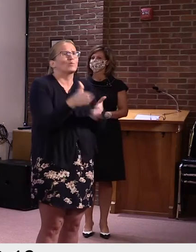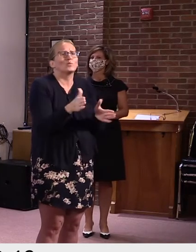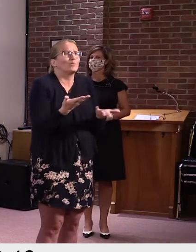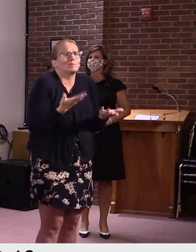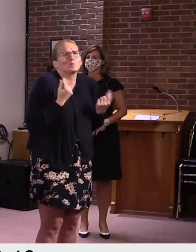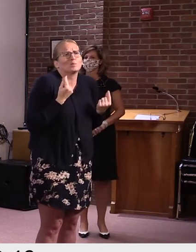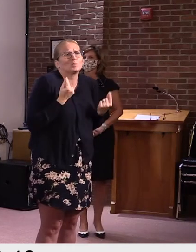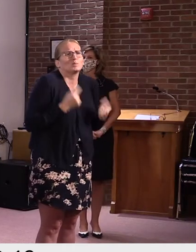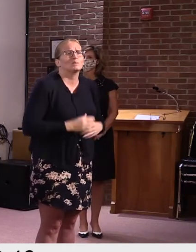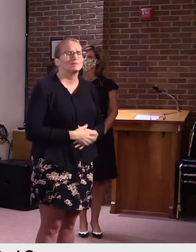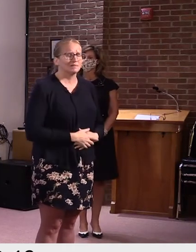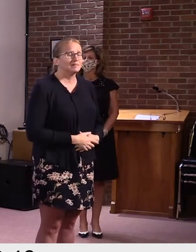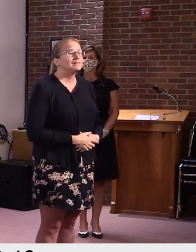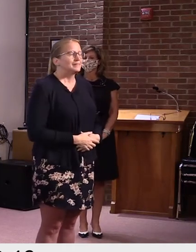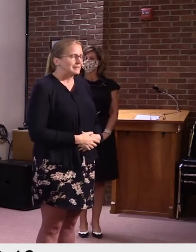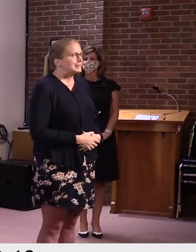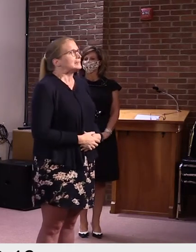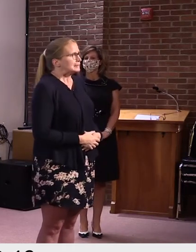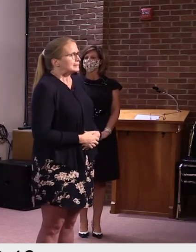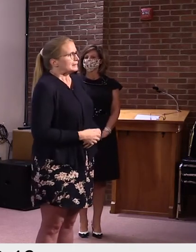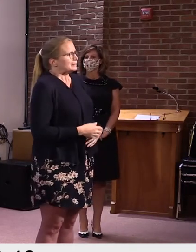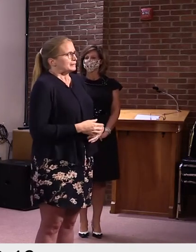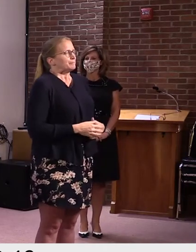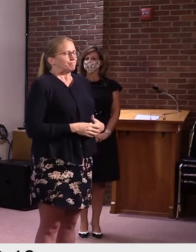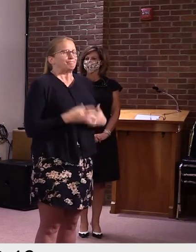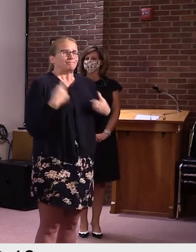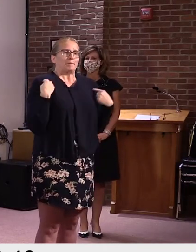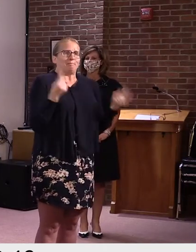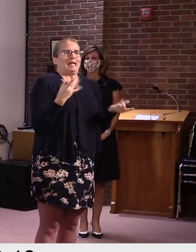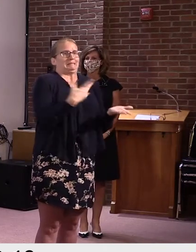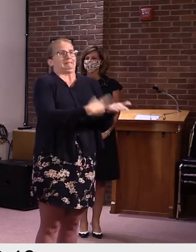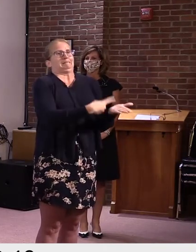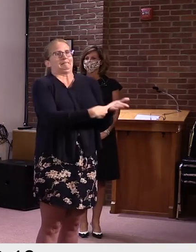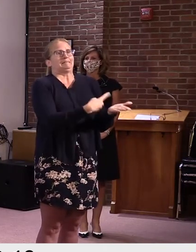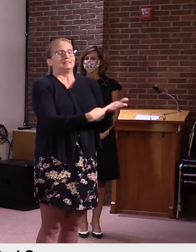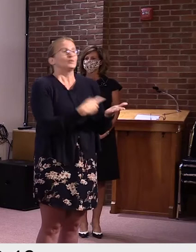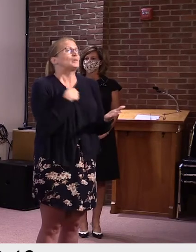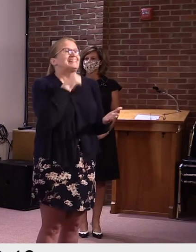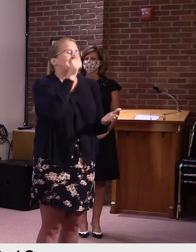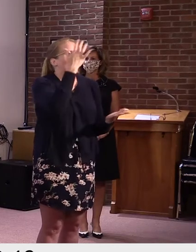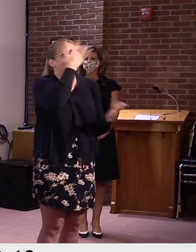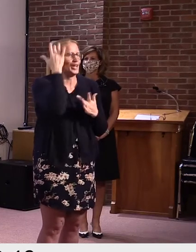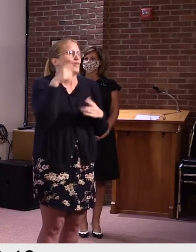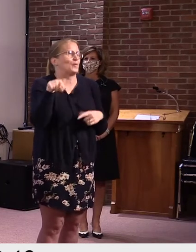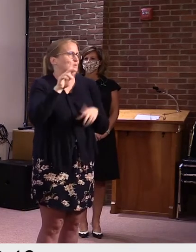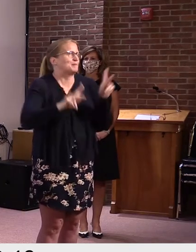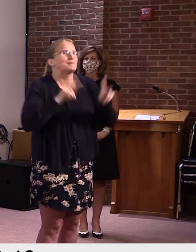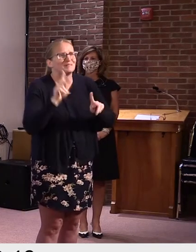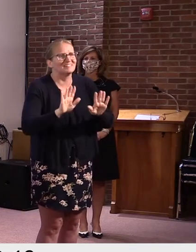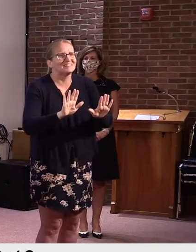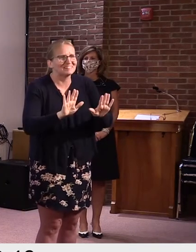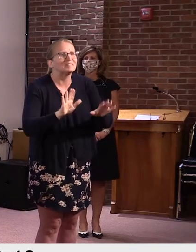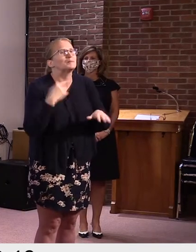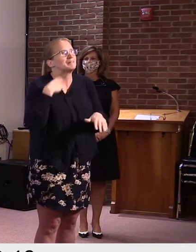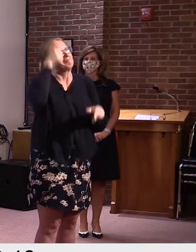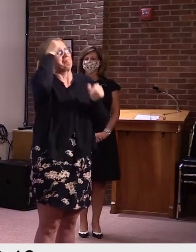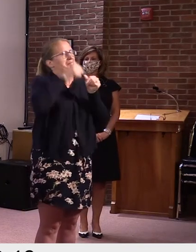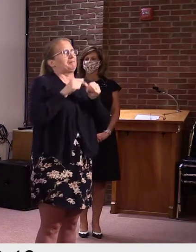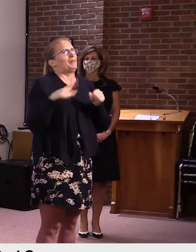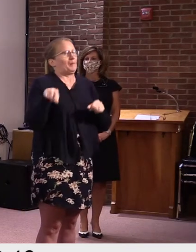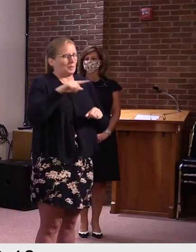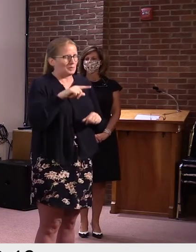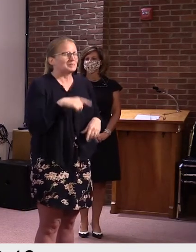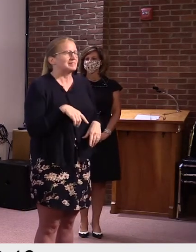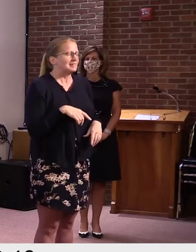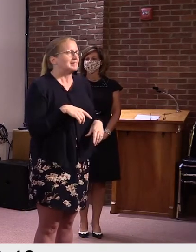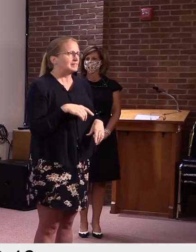Obviously, we've been talking about this for quite some time, and so we didn't forget those in our long-term care facilities. That's why we put the